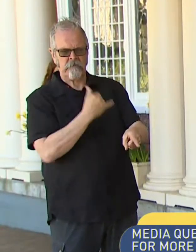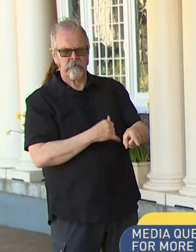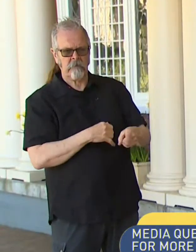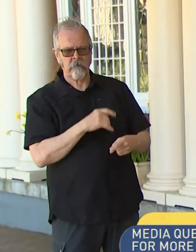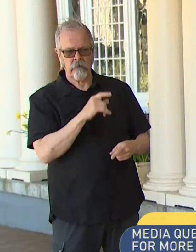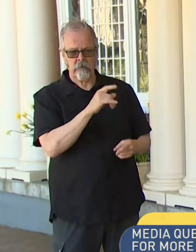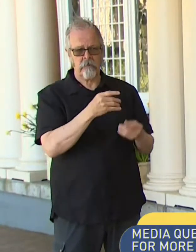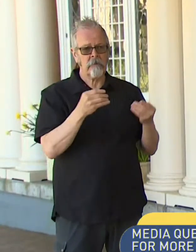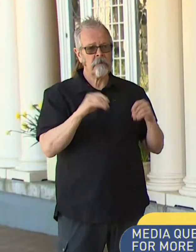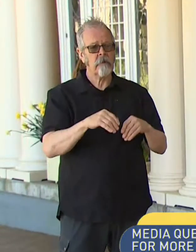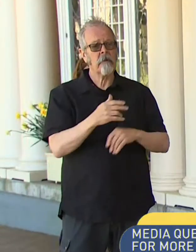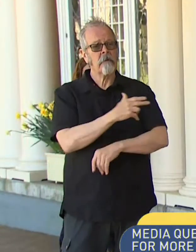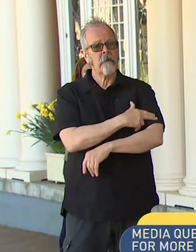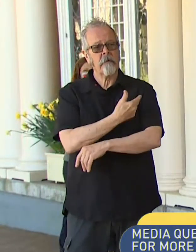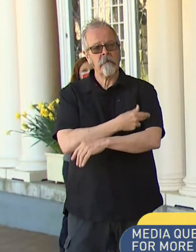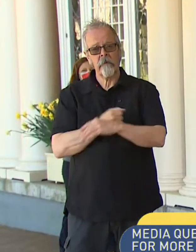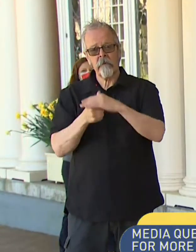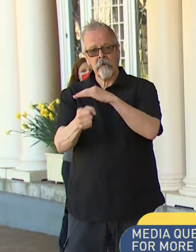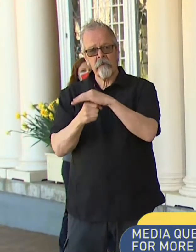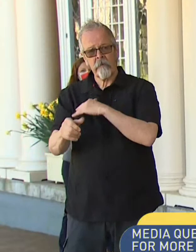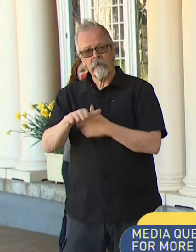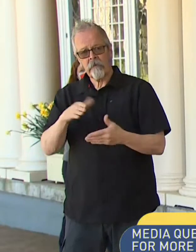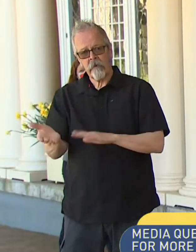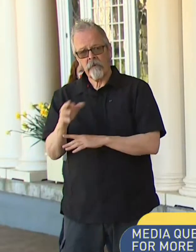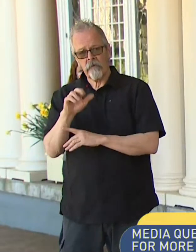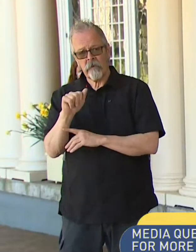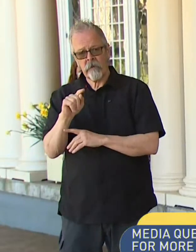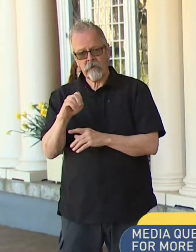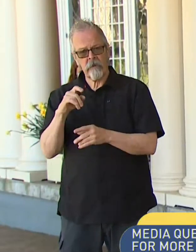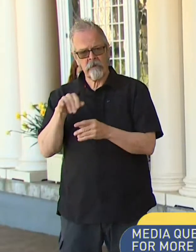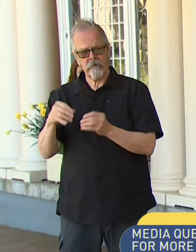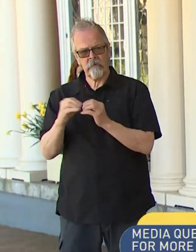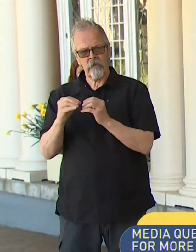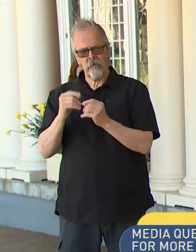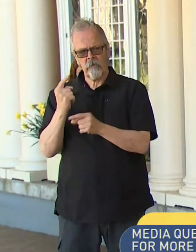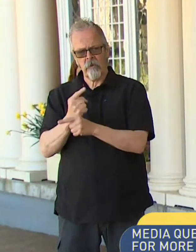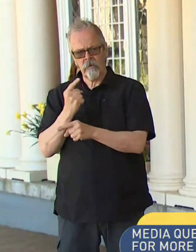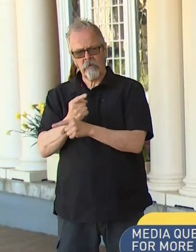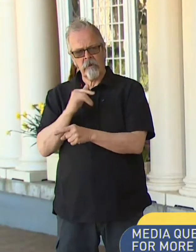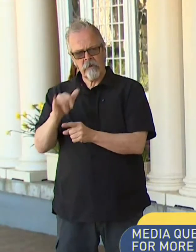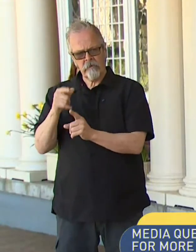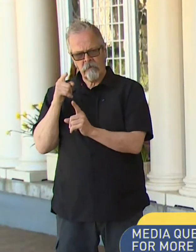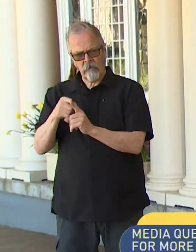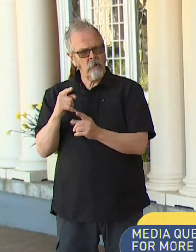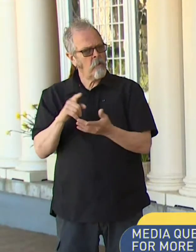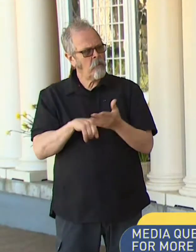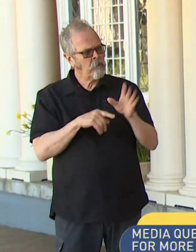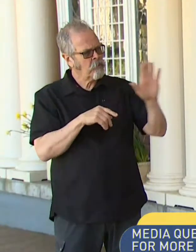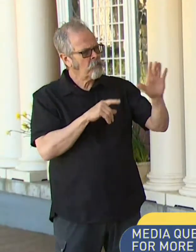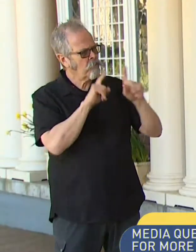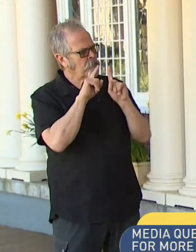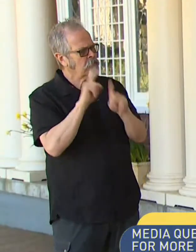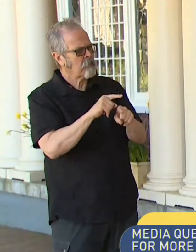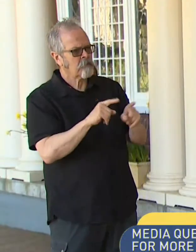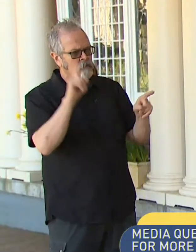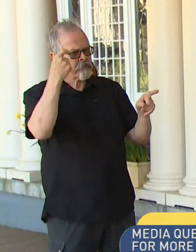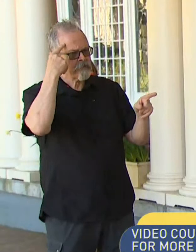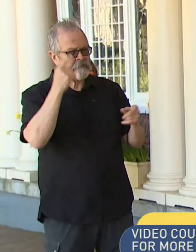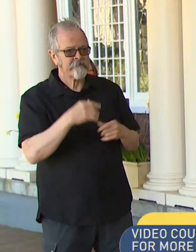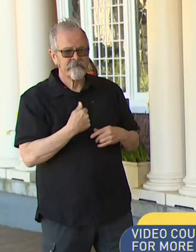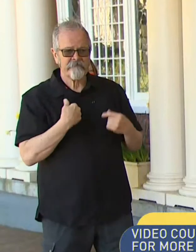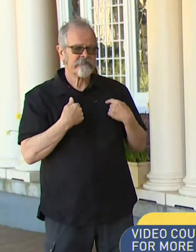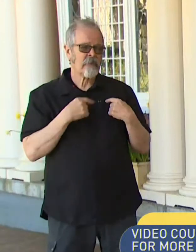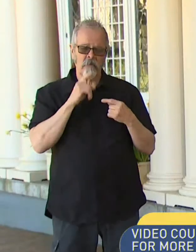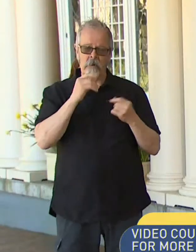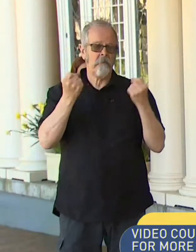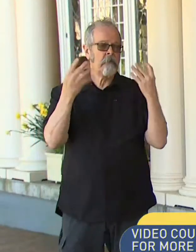rates and not case counts, that would be more appropriate at this point. What's your response to that? Well, I think, listen, there's arguments about all these things, and none